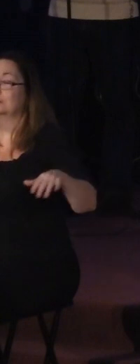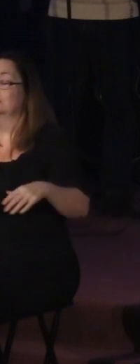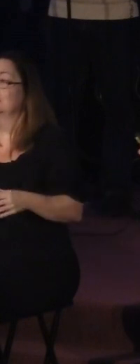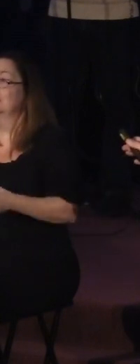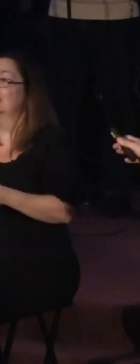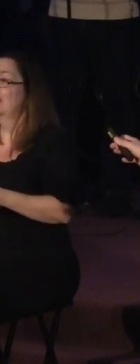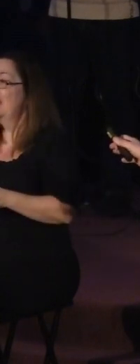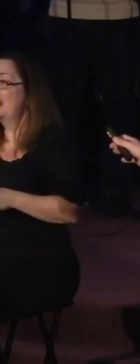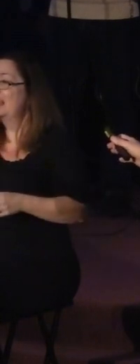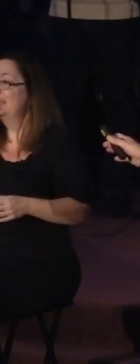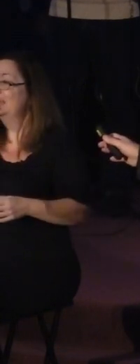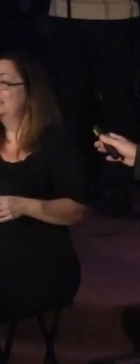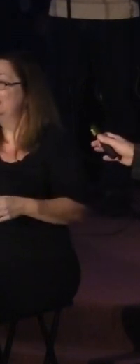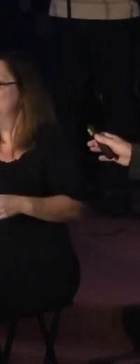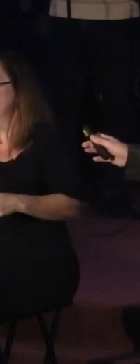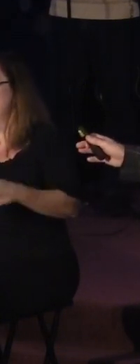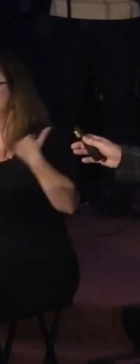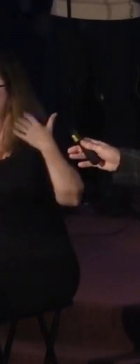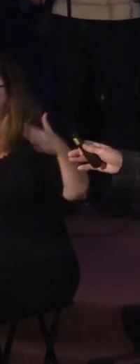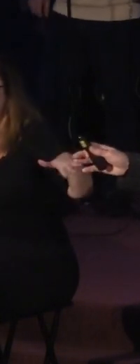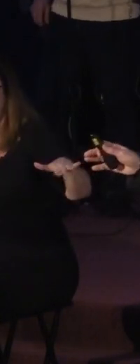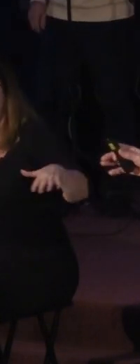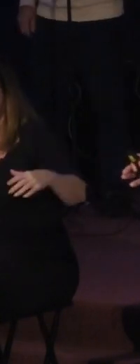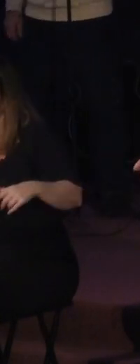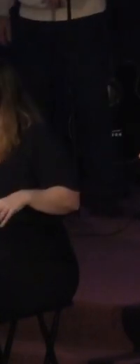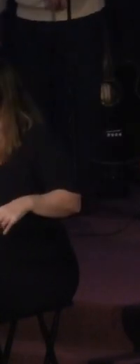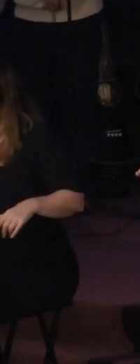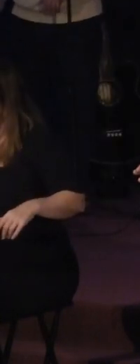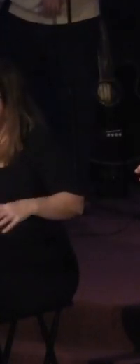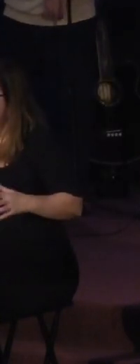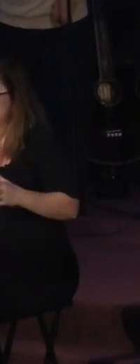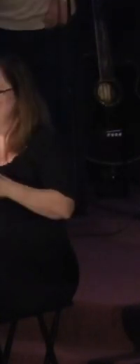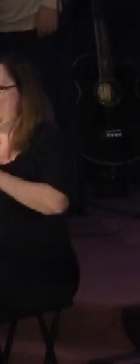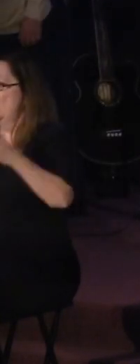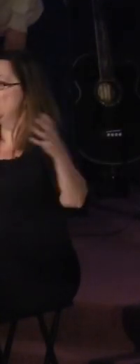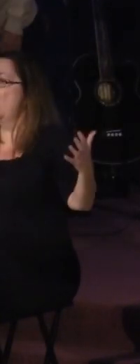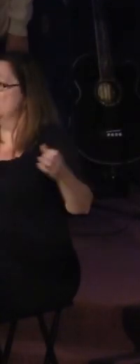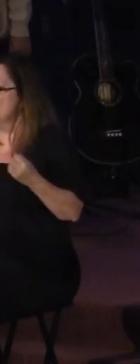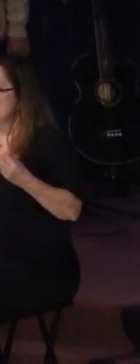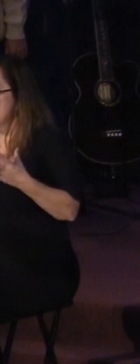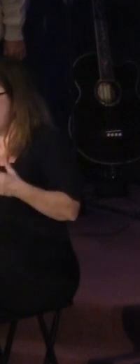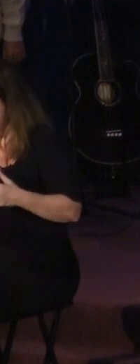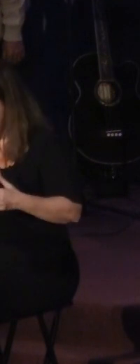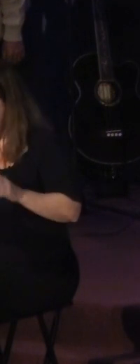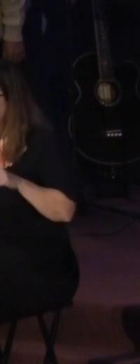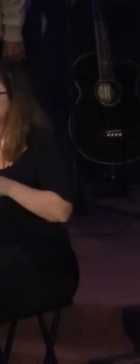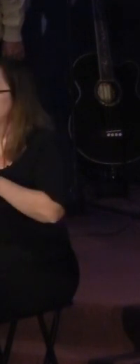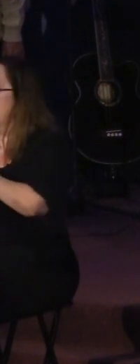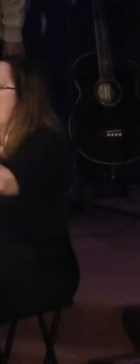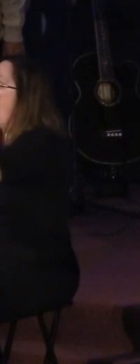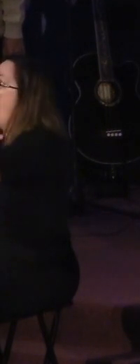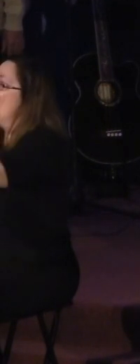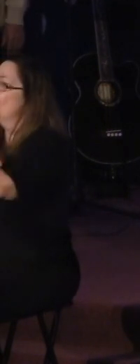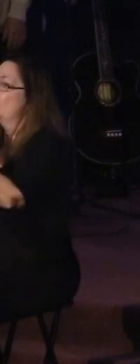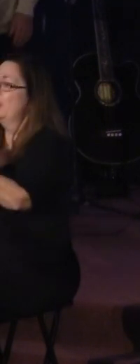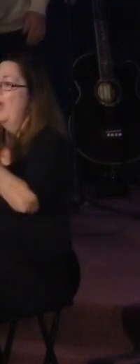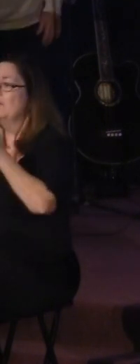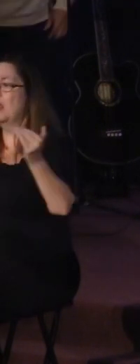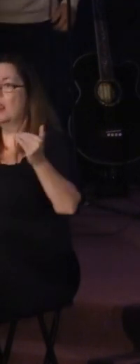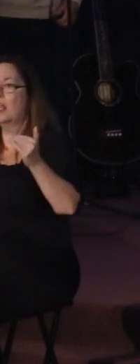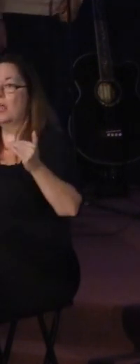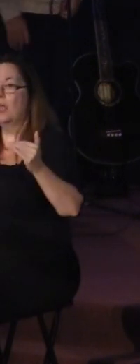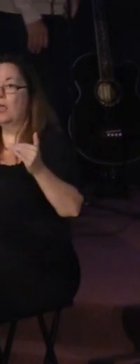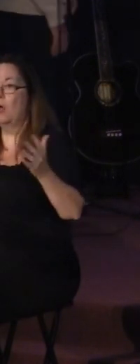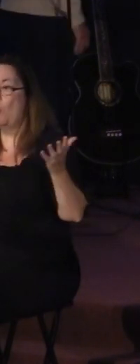A legion? A legion? You know how many angels he could have called?